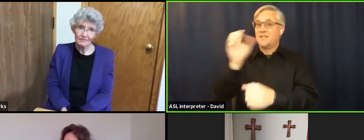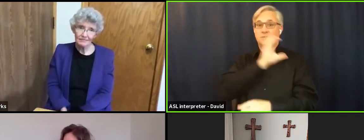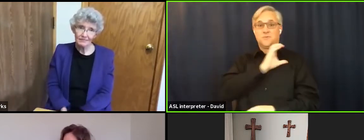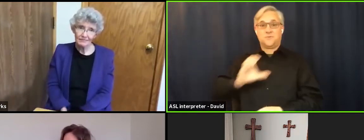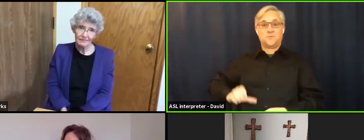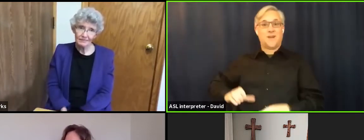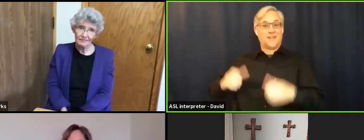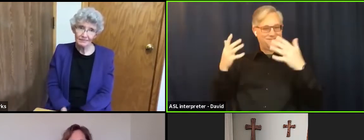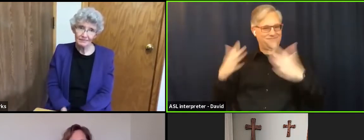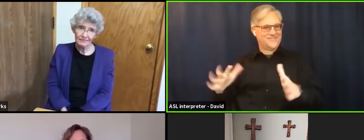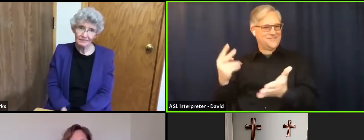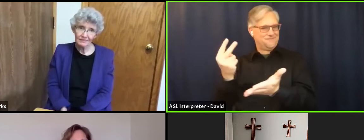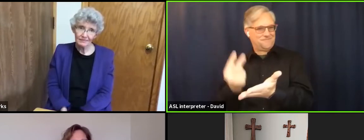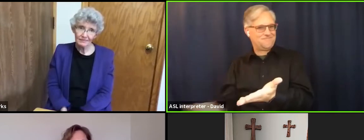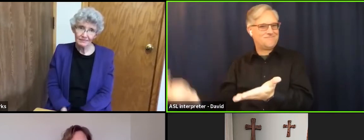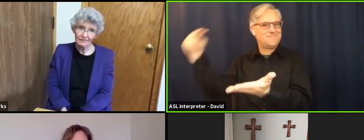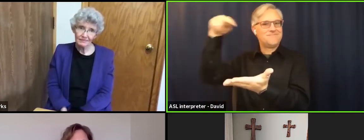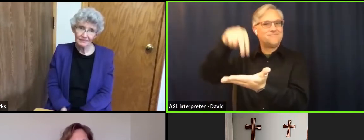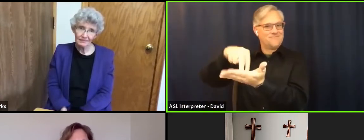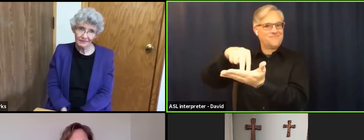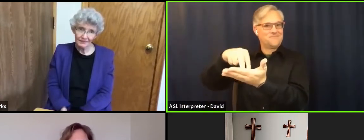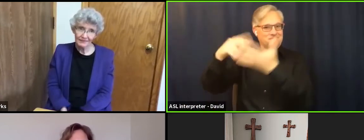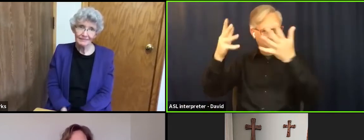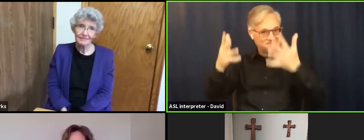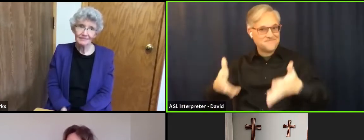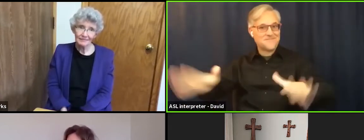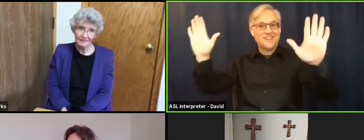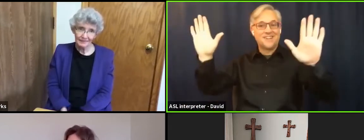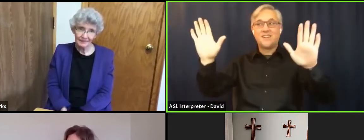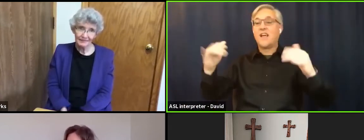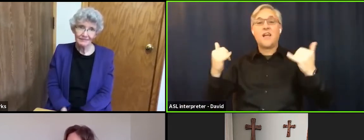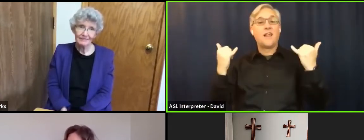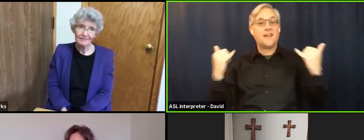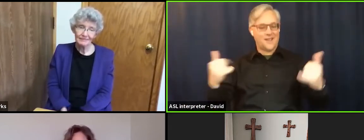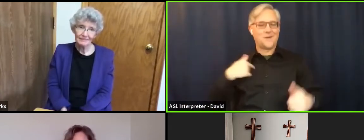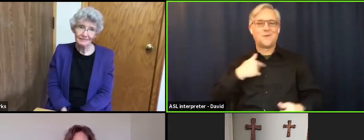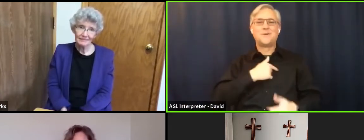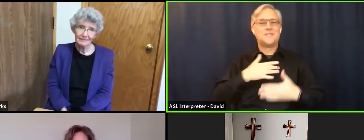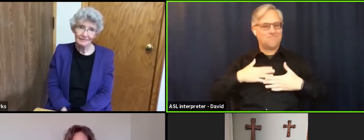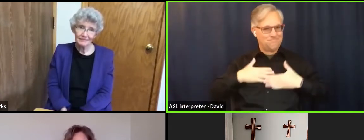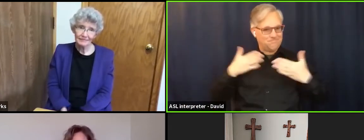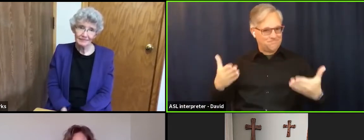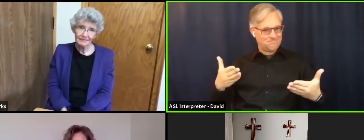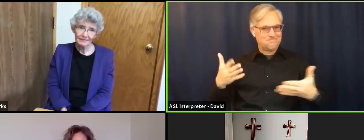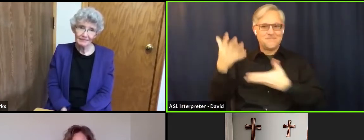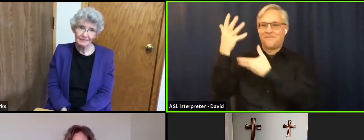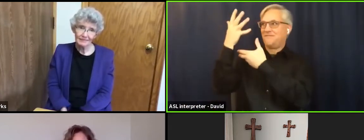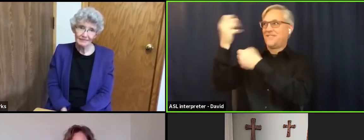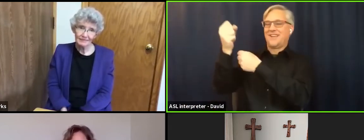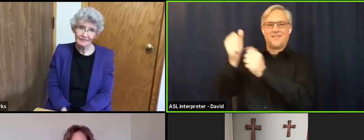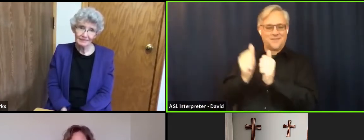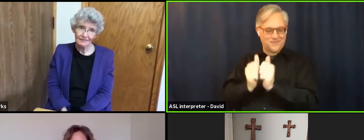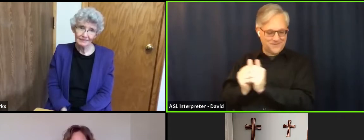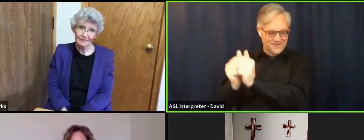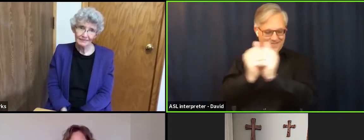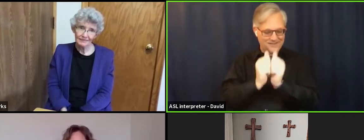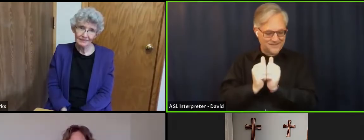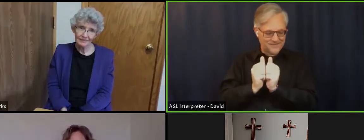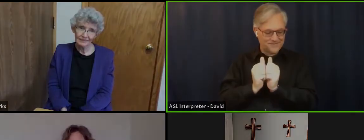resurrected. And so now we confess our faith together.